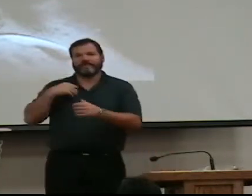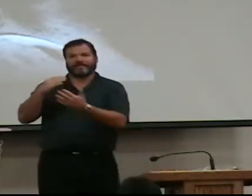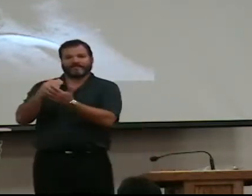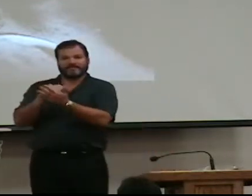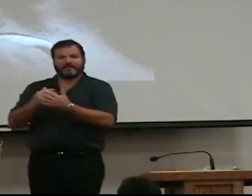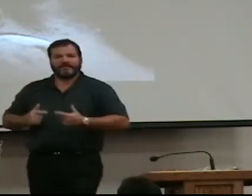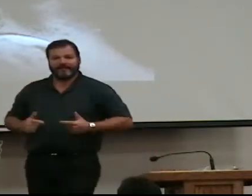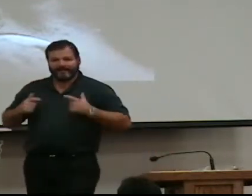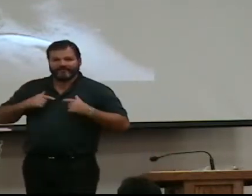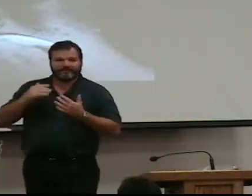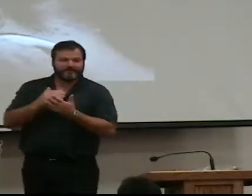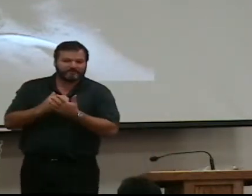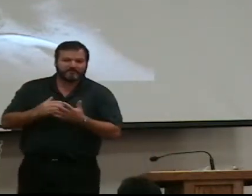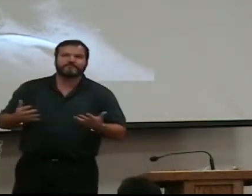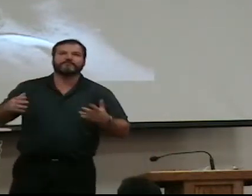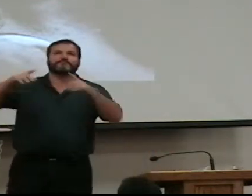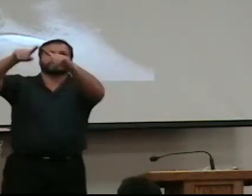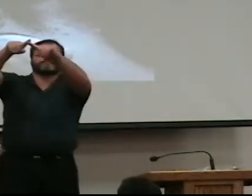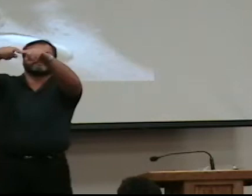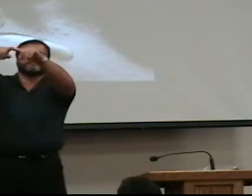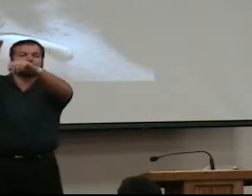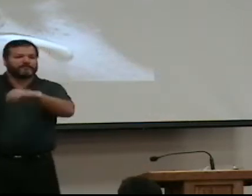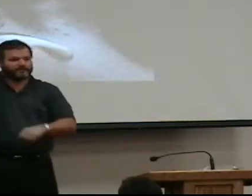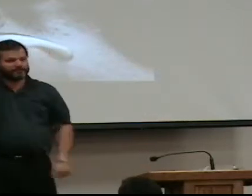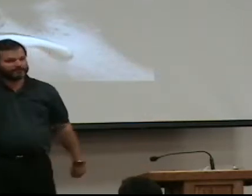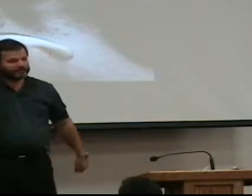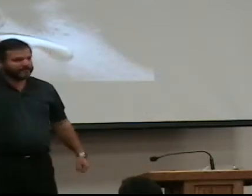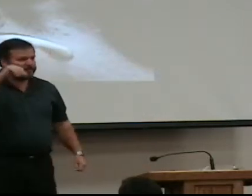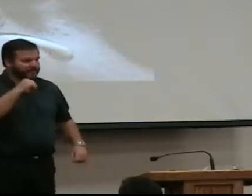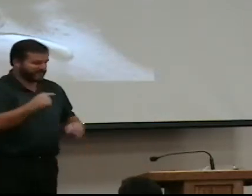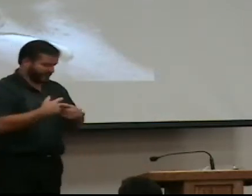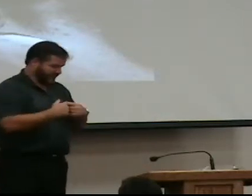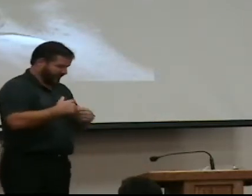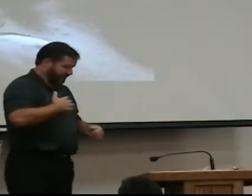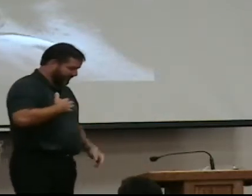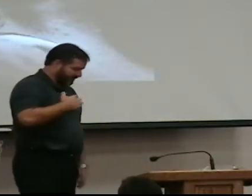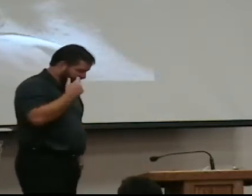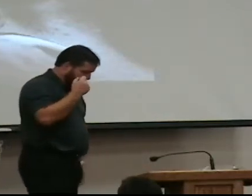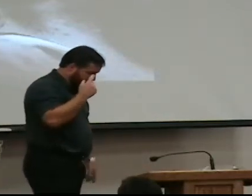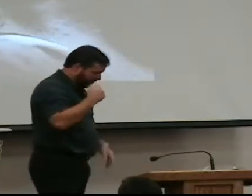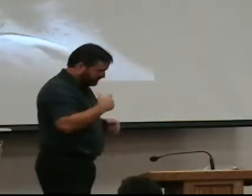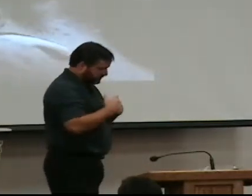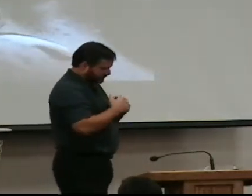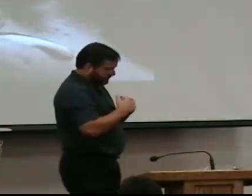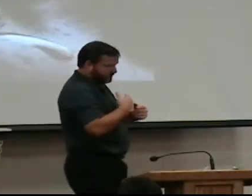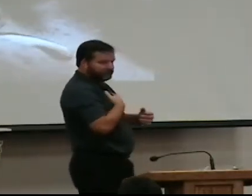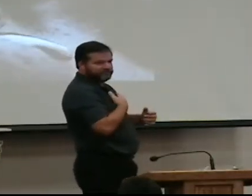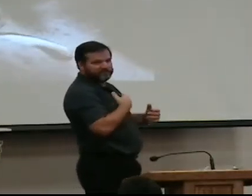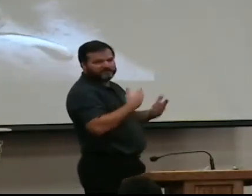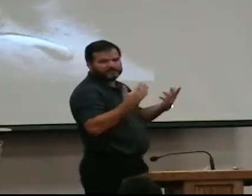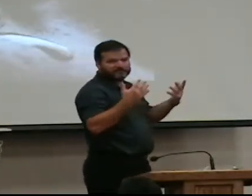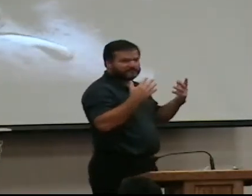That was one of the first points of my lesson. That I had to depend upon God. Learn to do that. My understanding, my